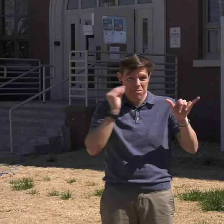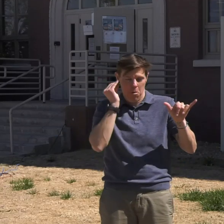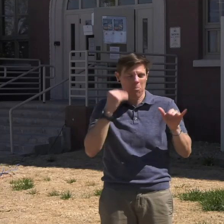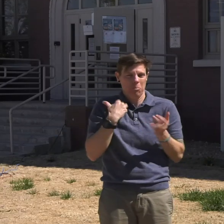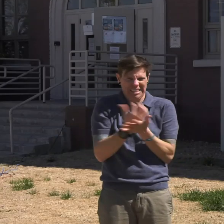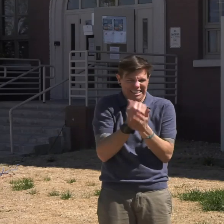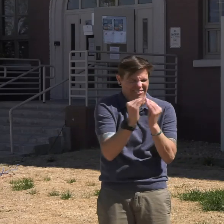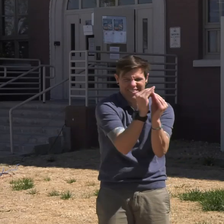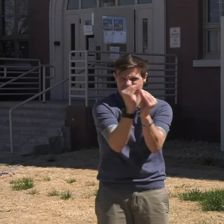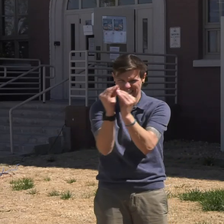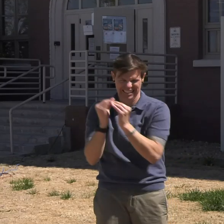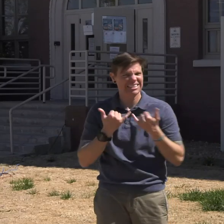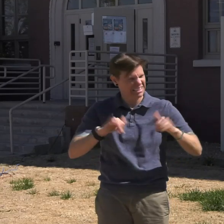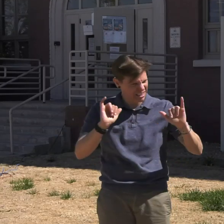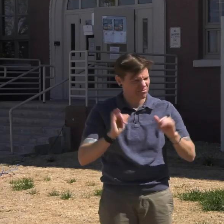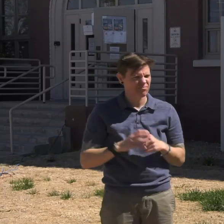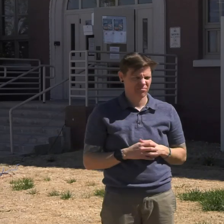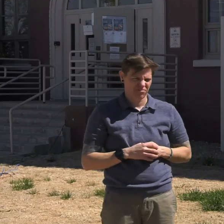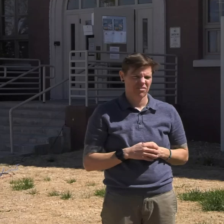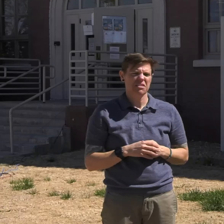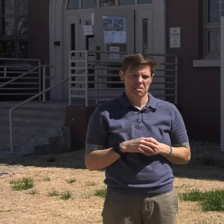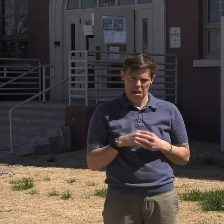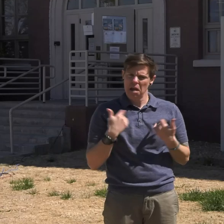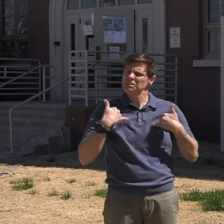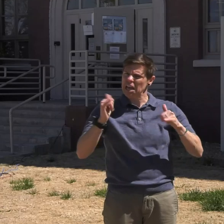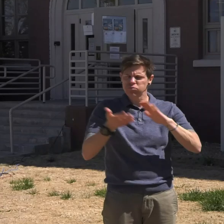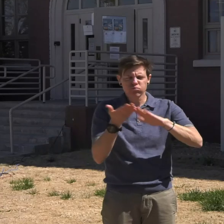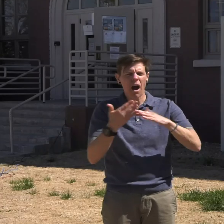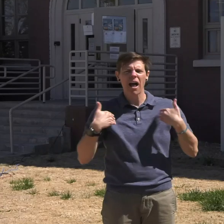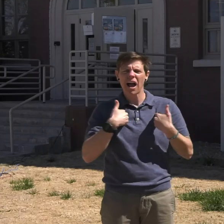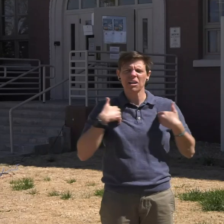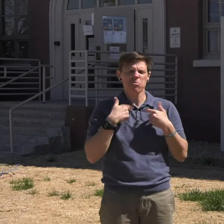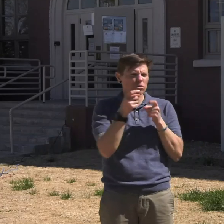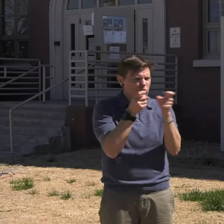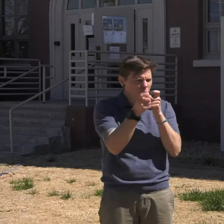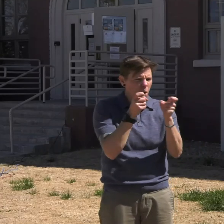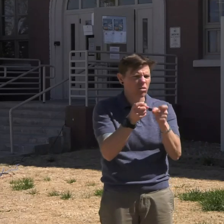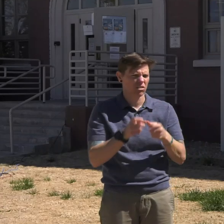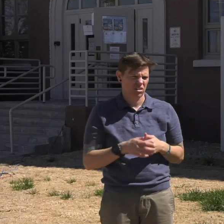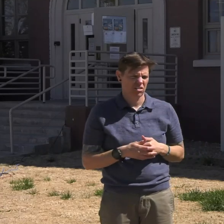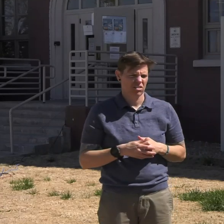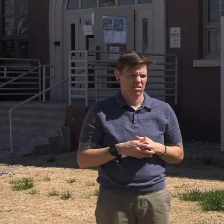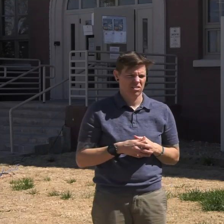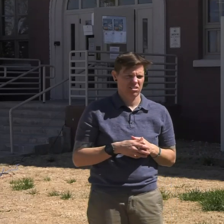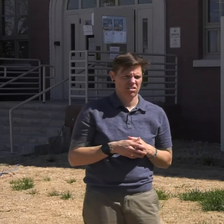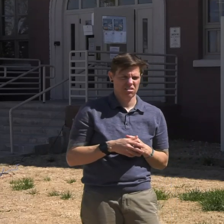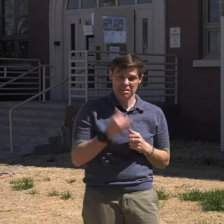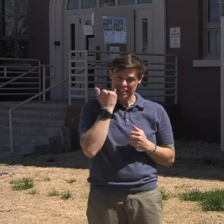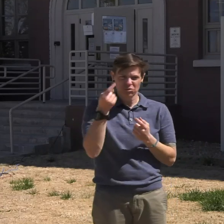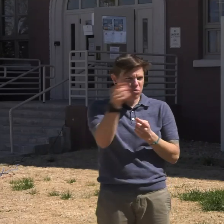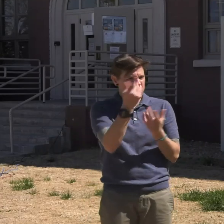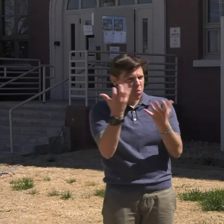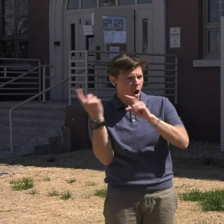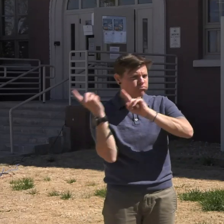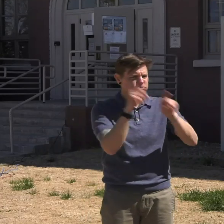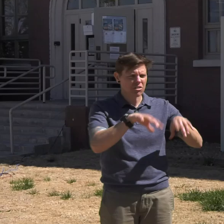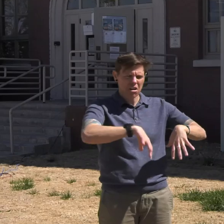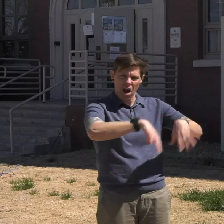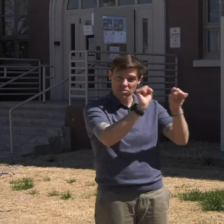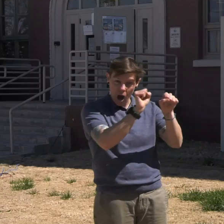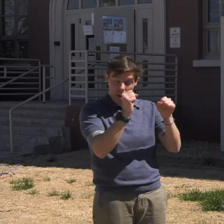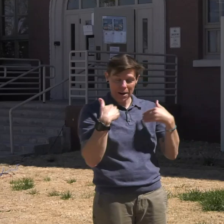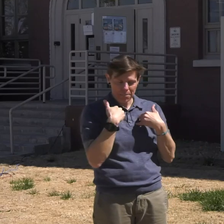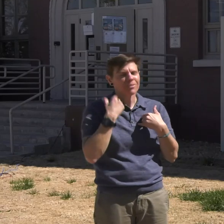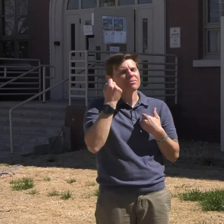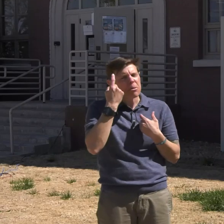Our animal welfare offices continue to be open for adoption by appointment only. So again, they're sort of closed to the public except by